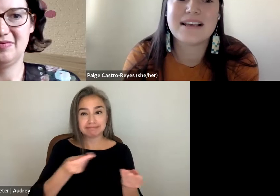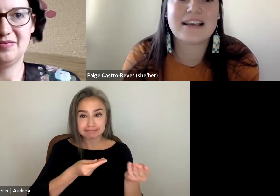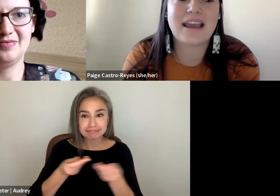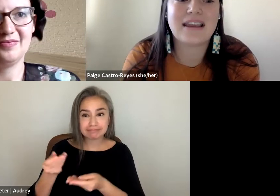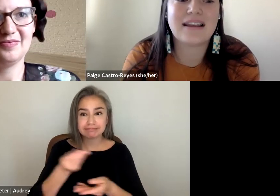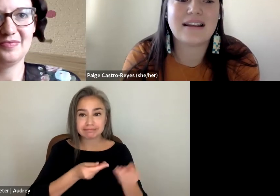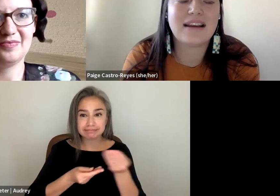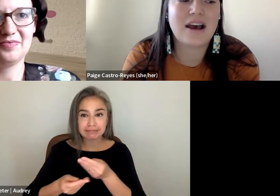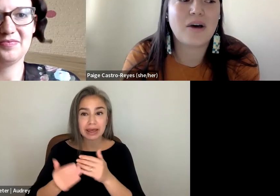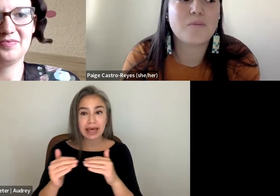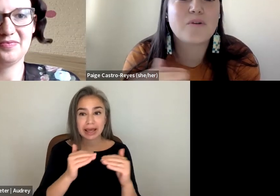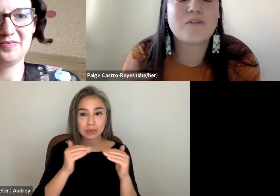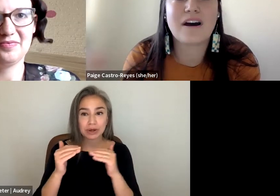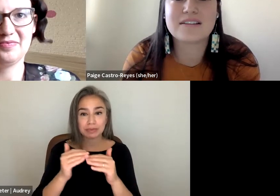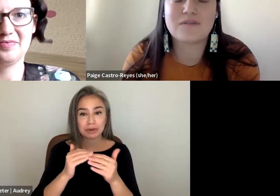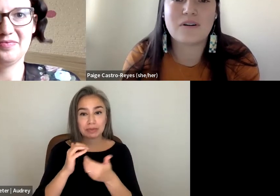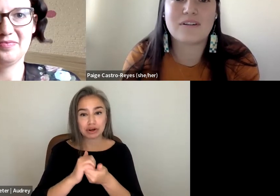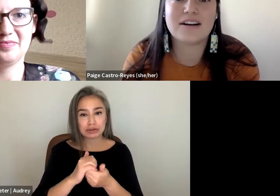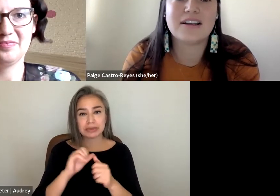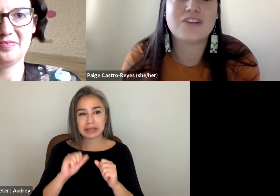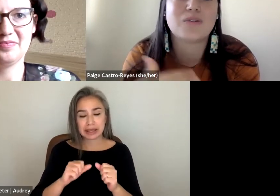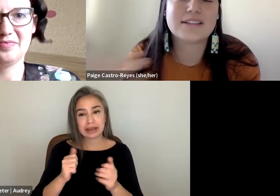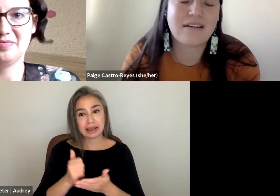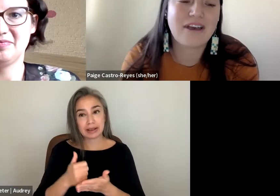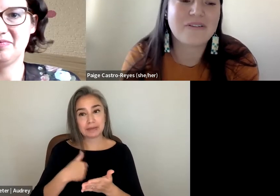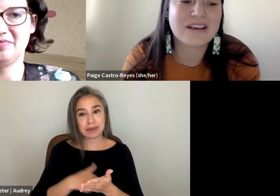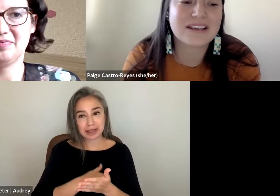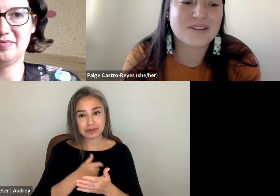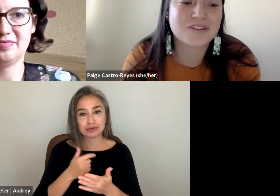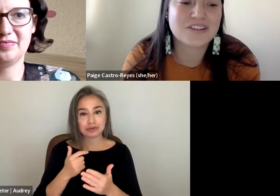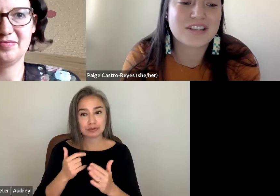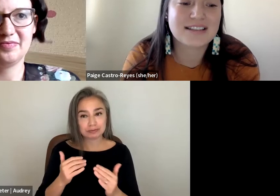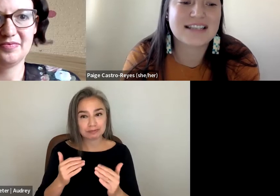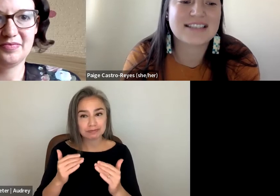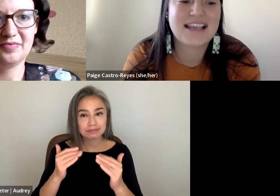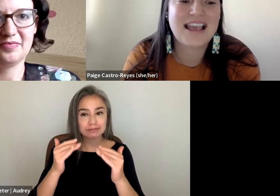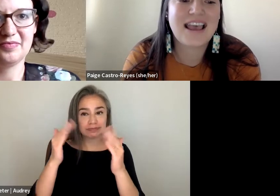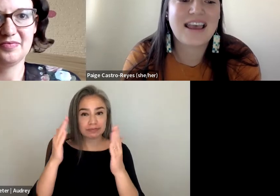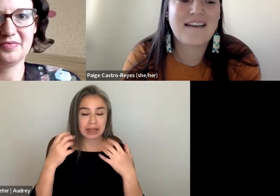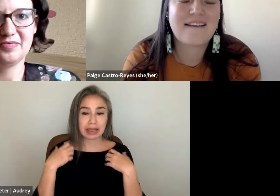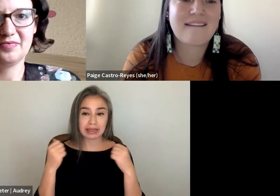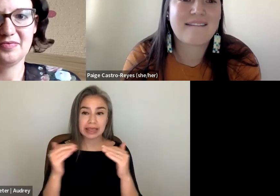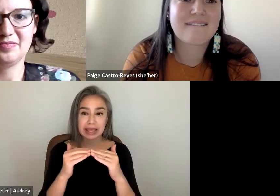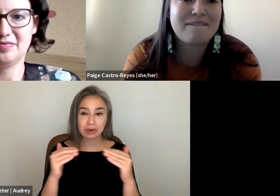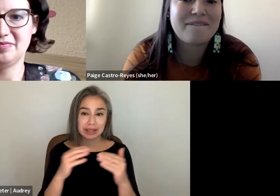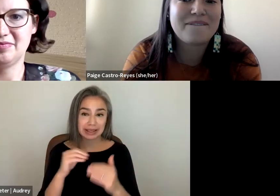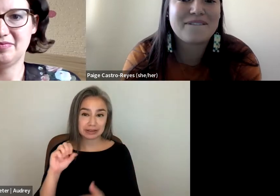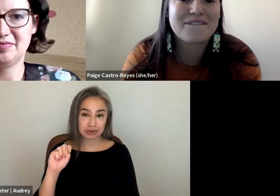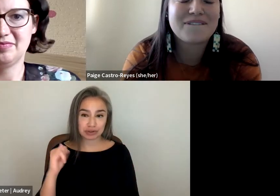partnerships can move us forward towards health equity and social justice.